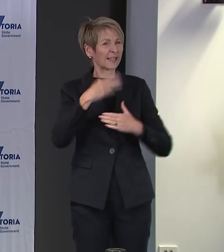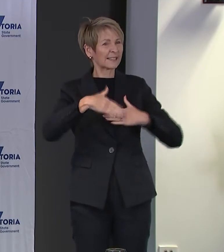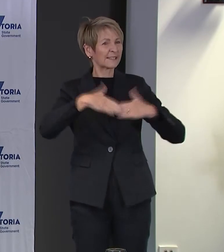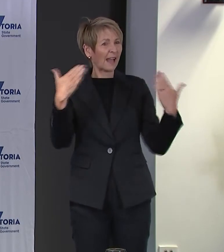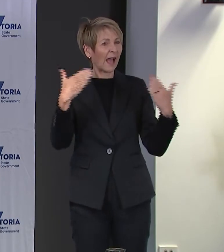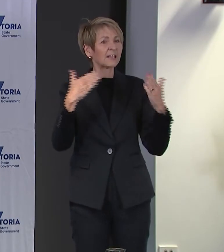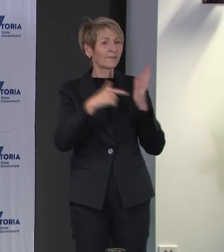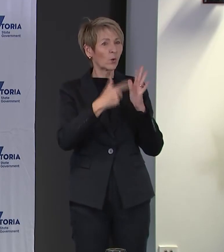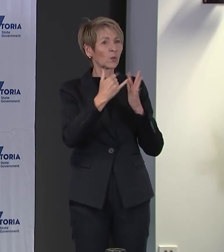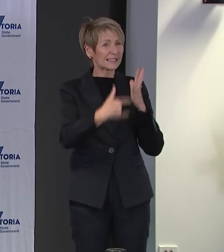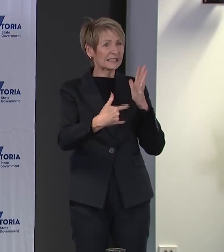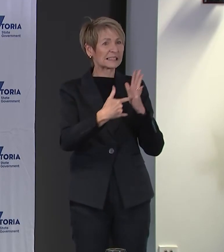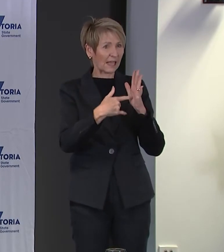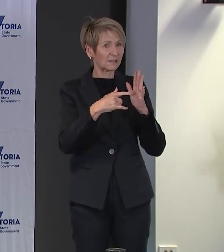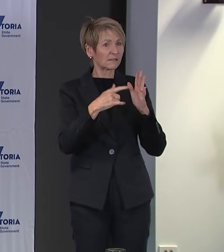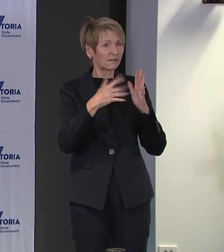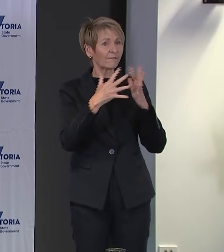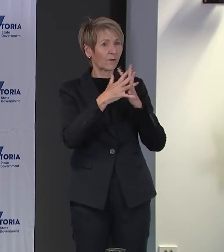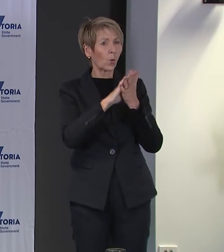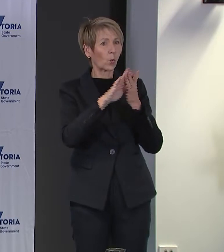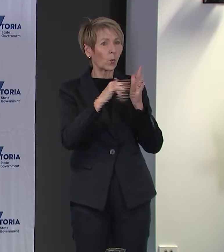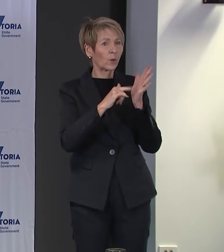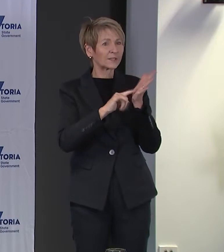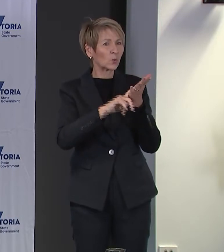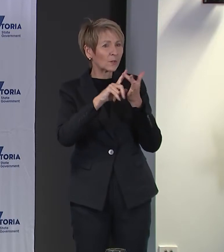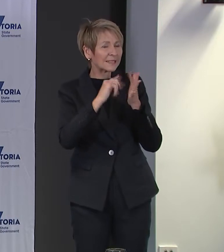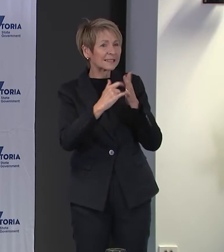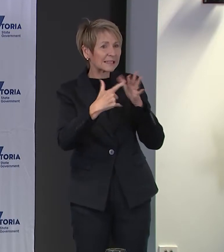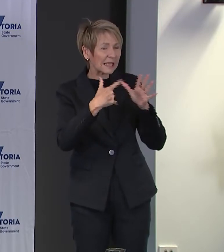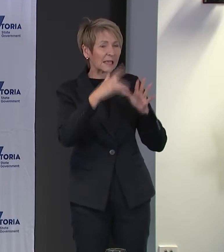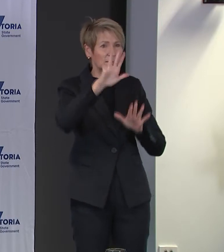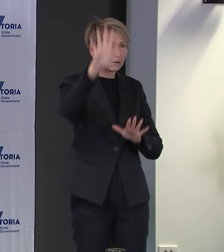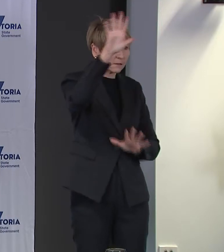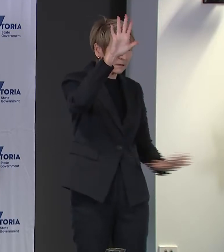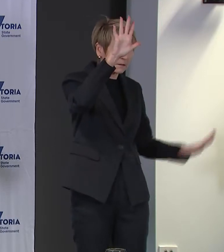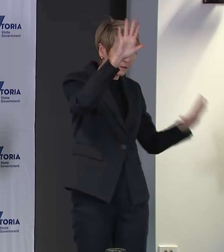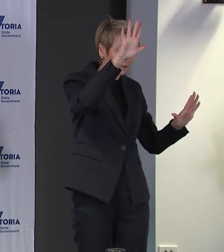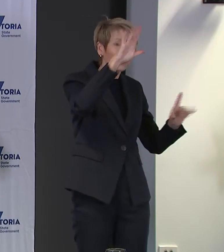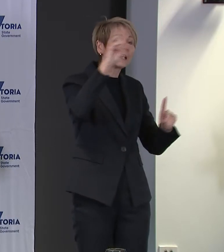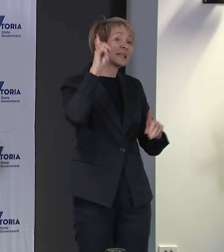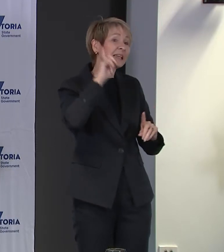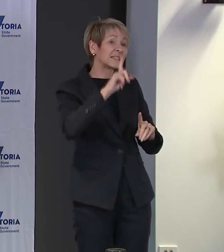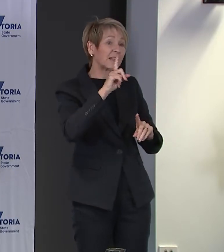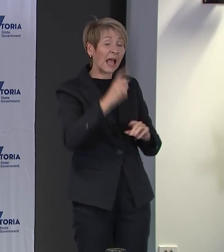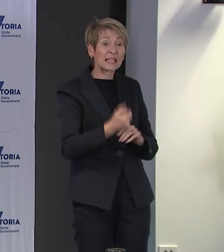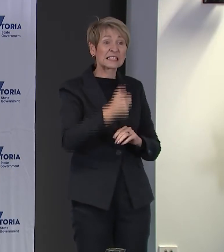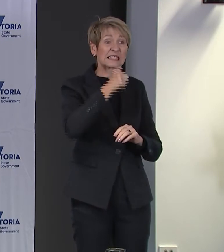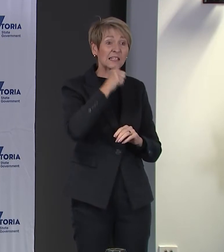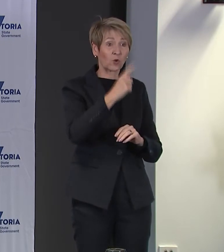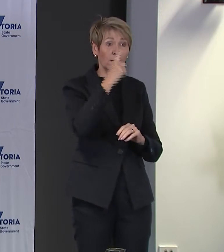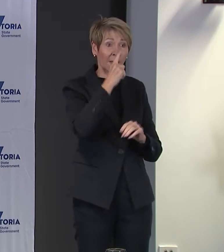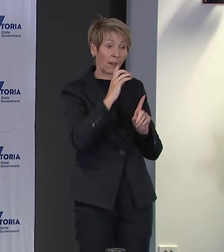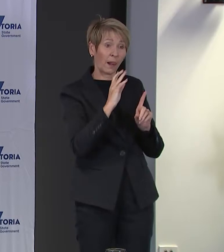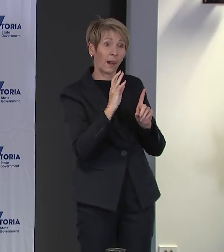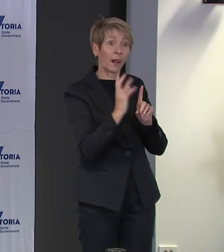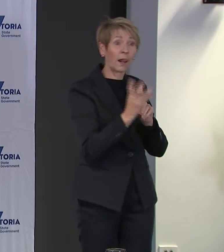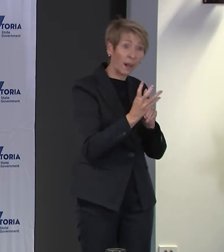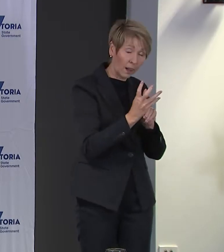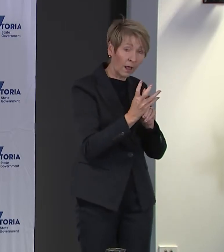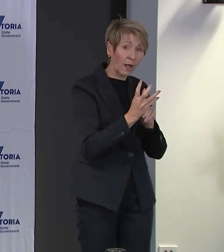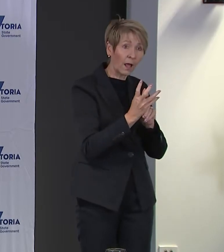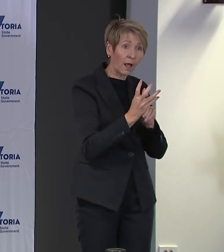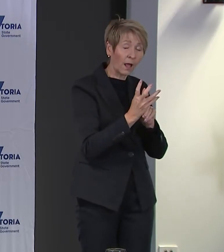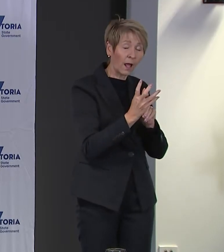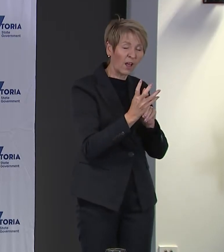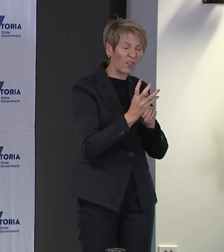more stable parts of the outbreak, we cleared 600 primary close contacts yesterday, so 600 primary close contacts who have been doing the hard yards